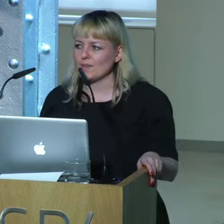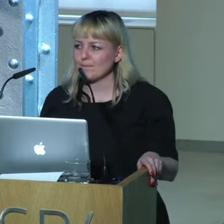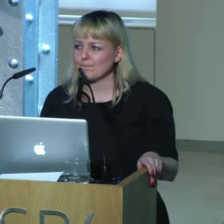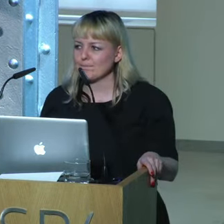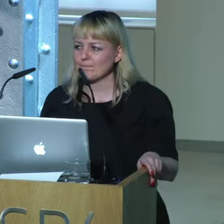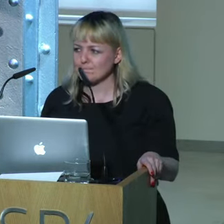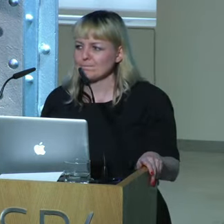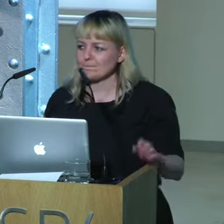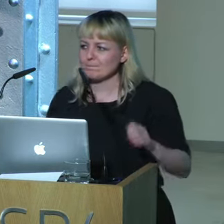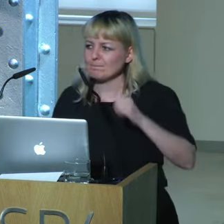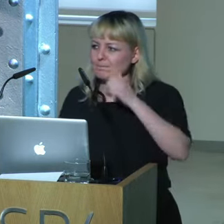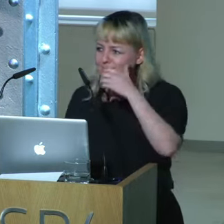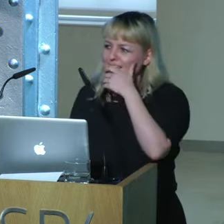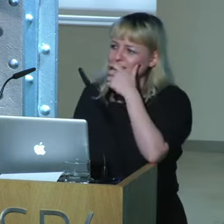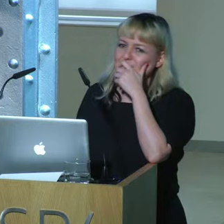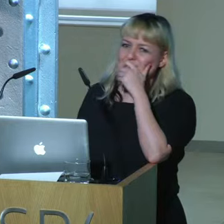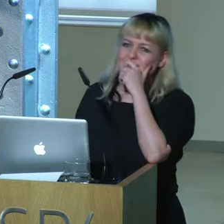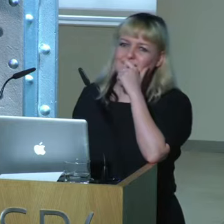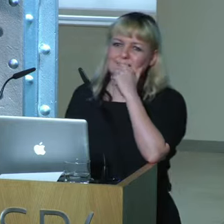with. Thank you.